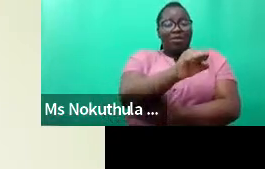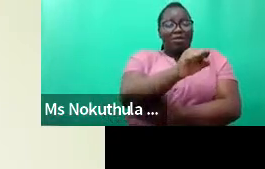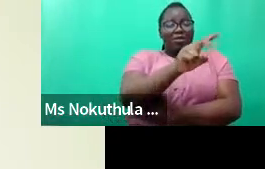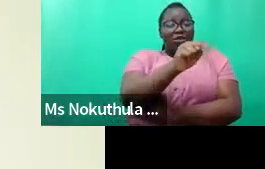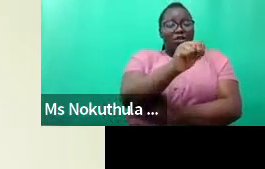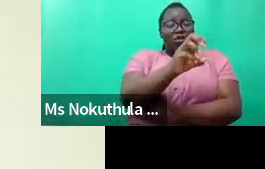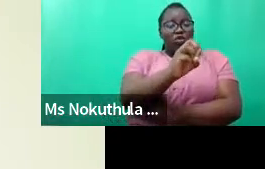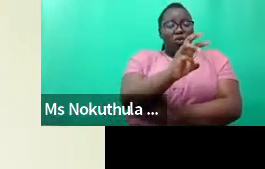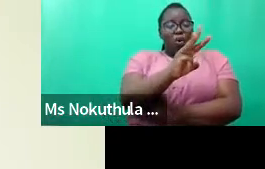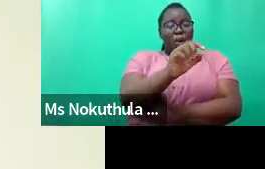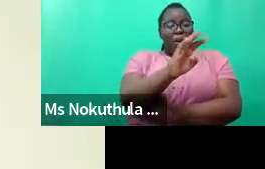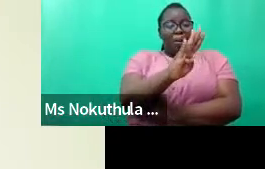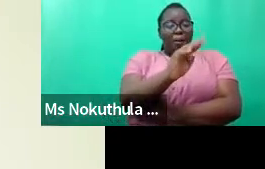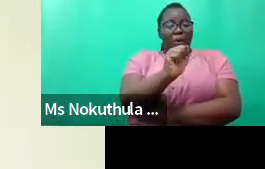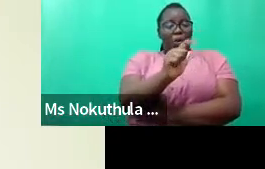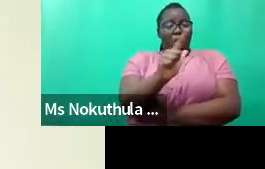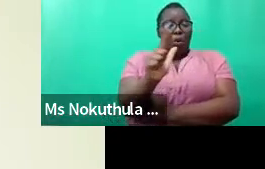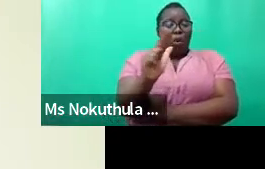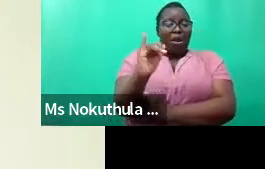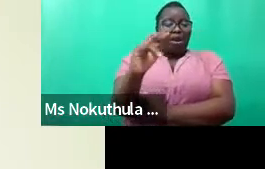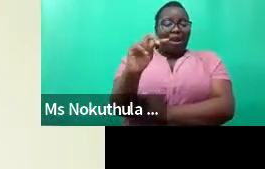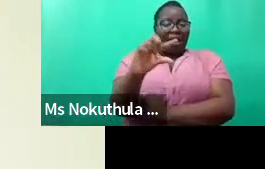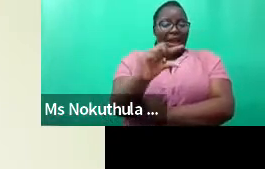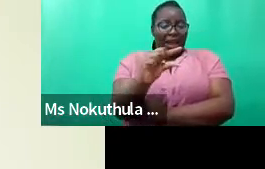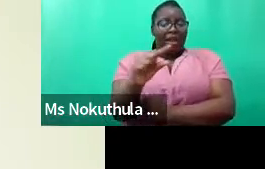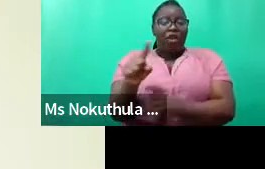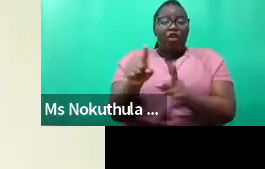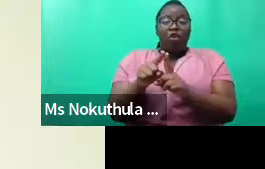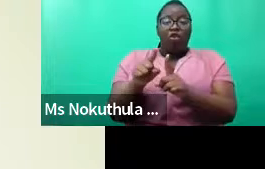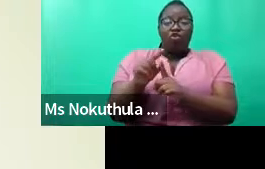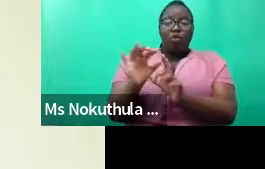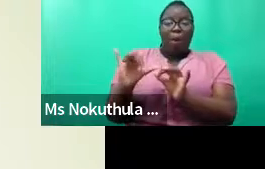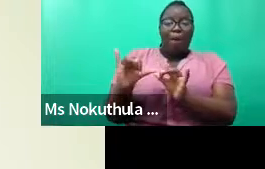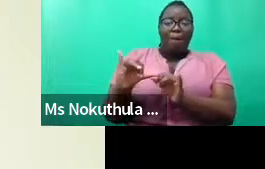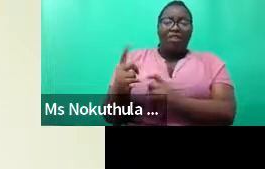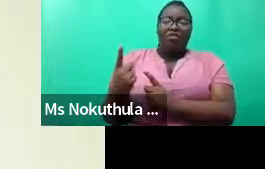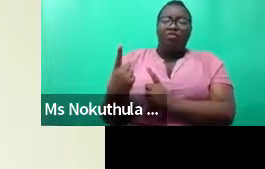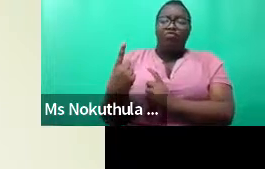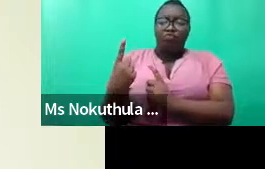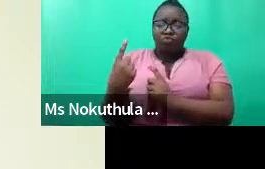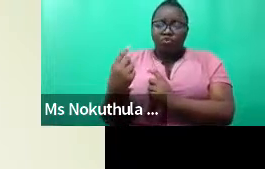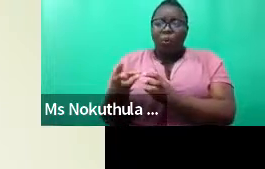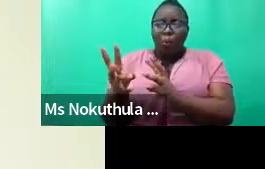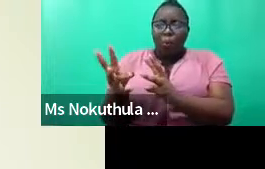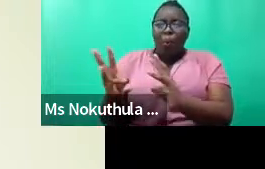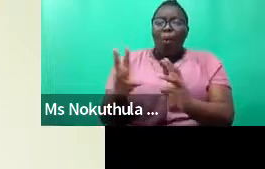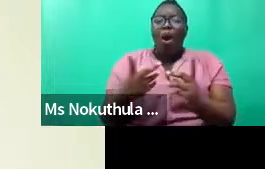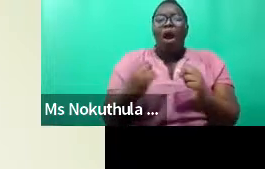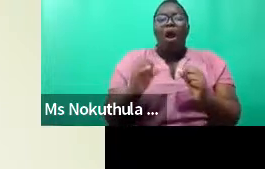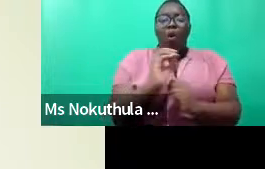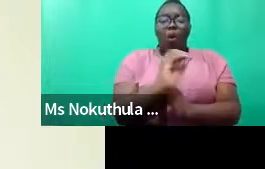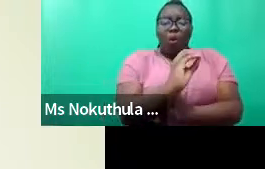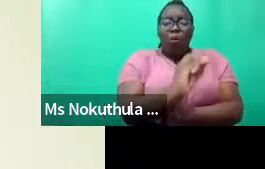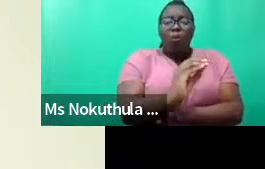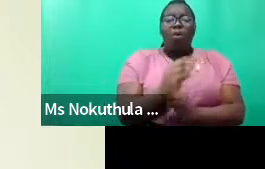Fairly, careful measures were put in place to ensure that people who